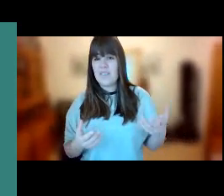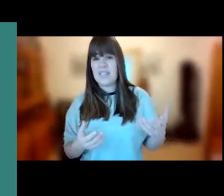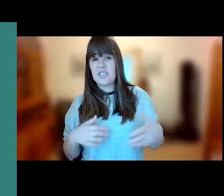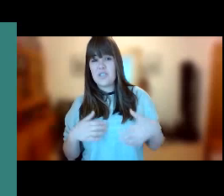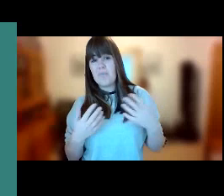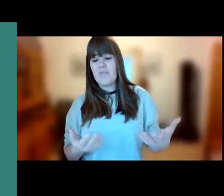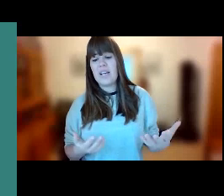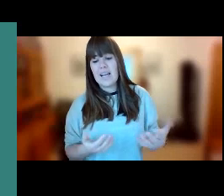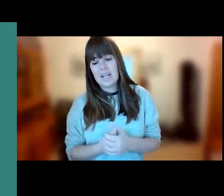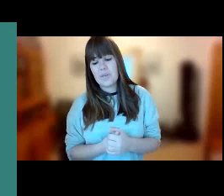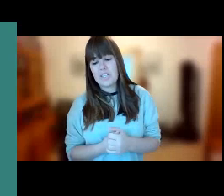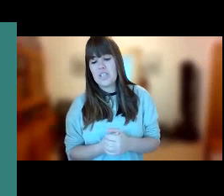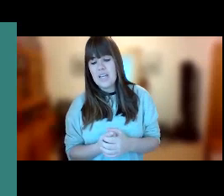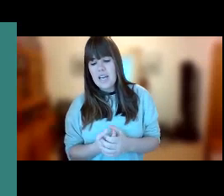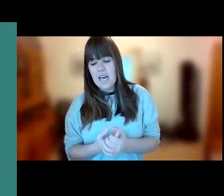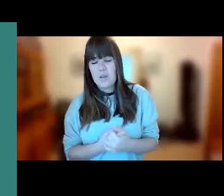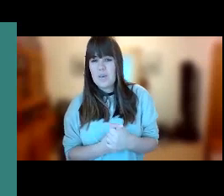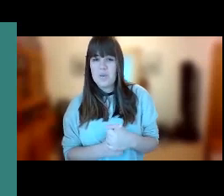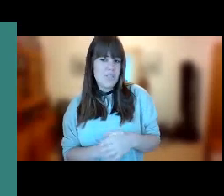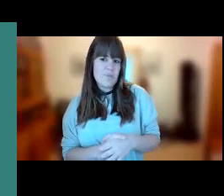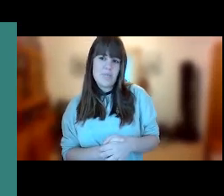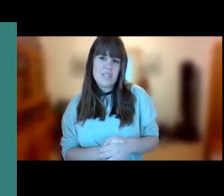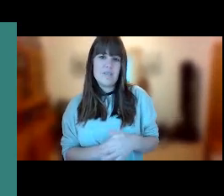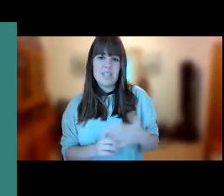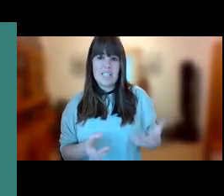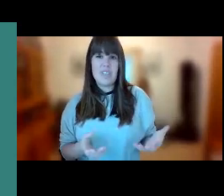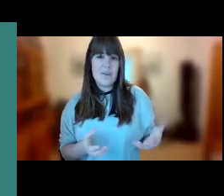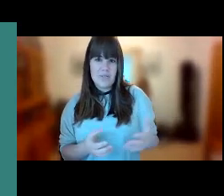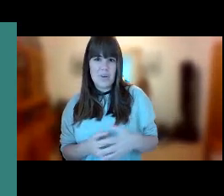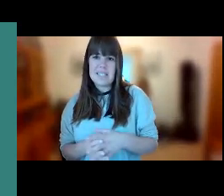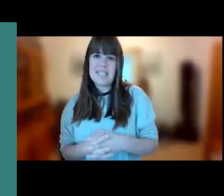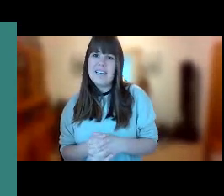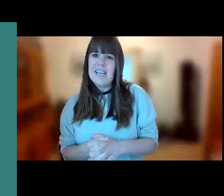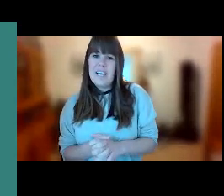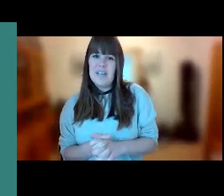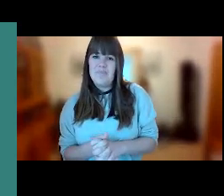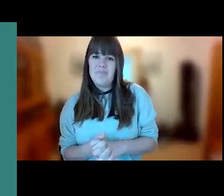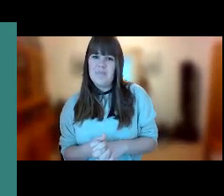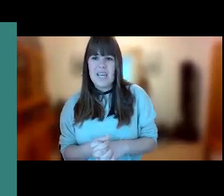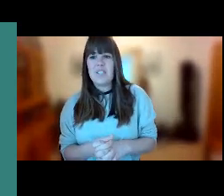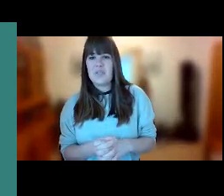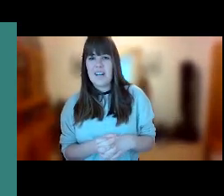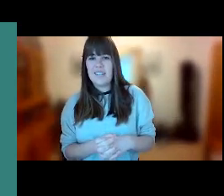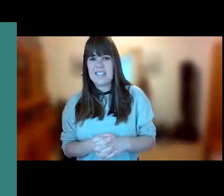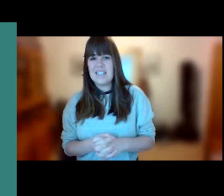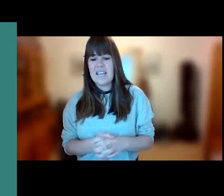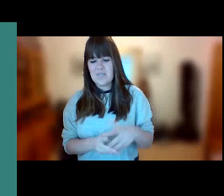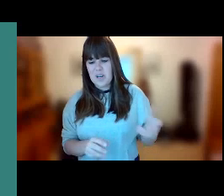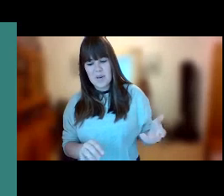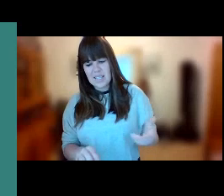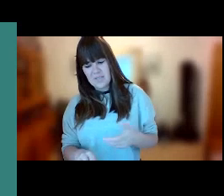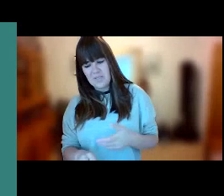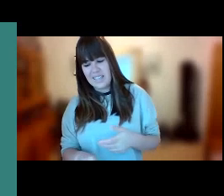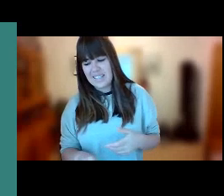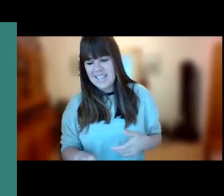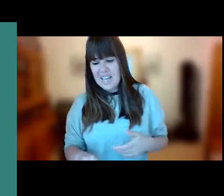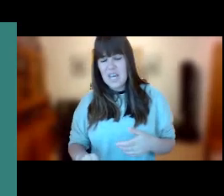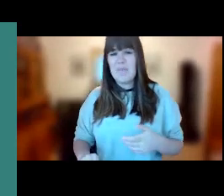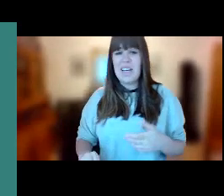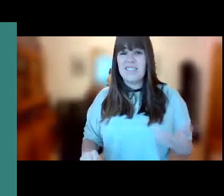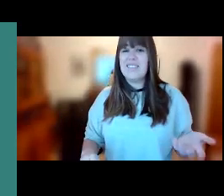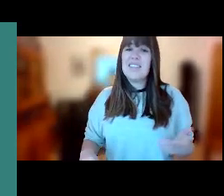important thing, I think, is to try and reflect that language that people use about themselves unless we know otherwise. But yeah, just recognising it is a very personal